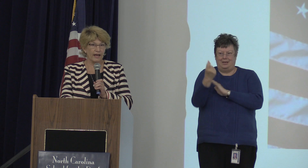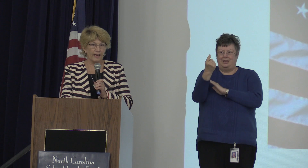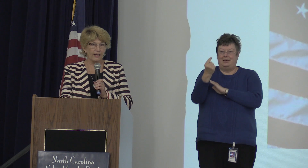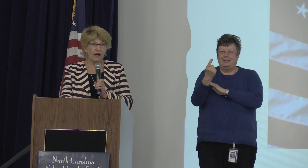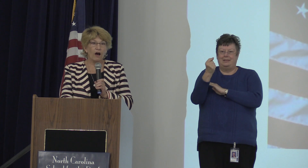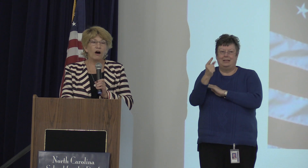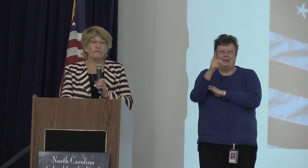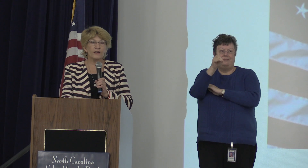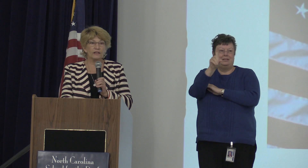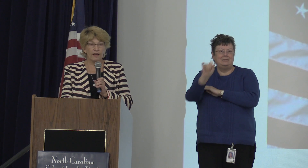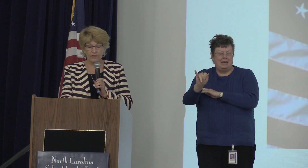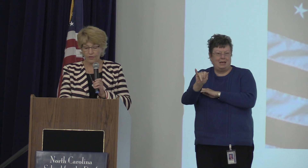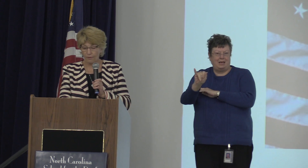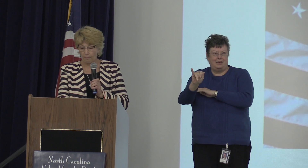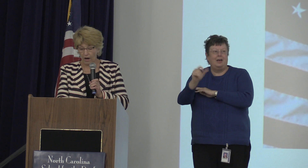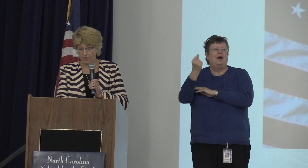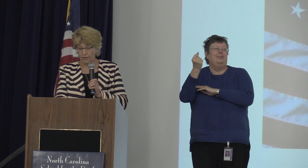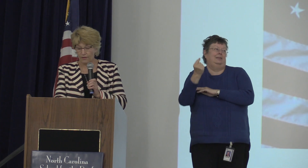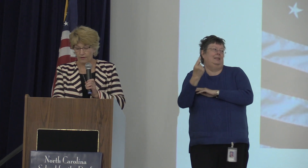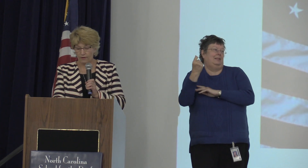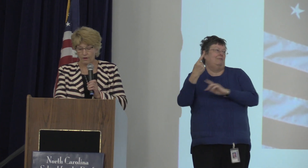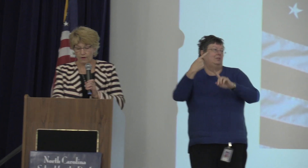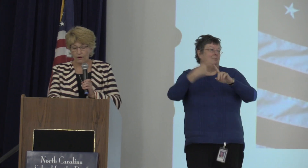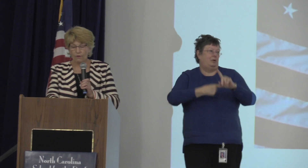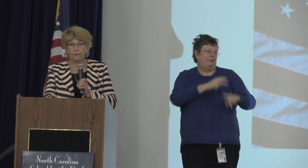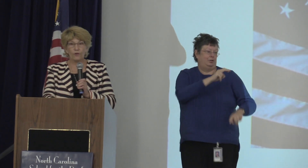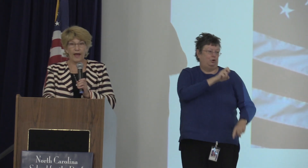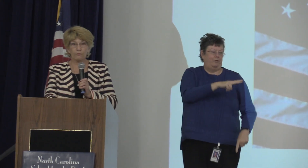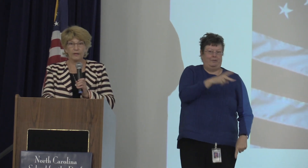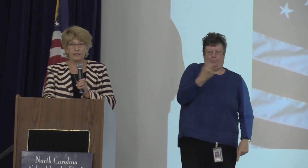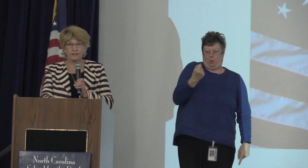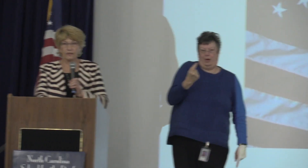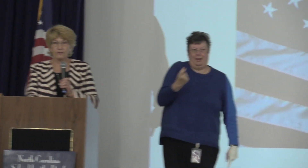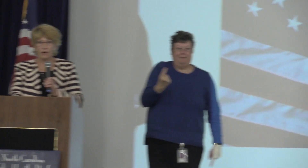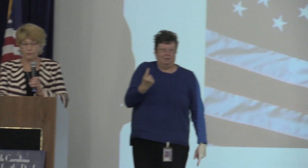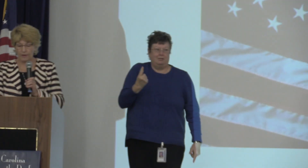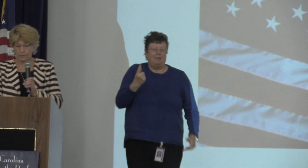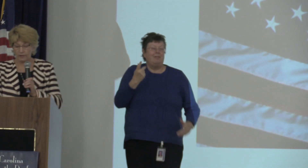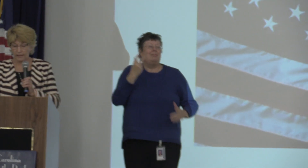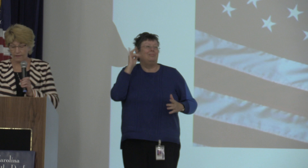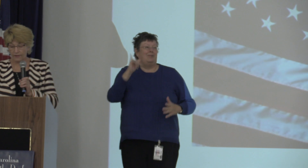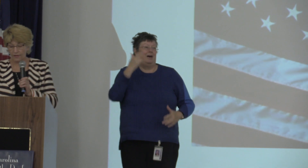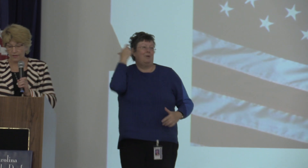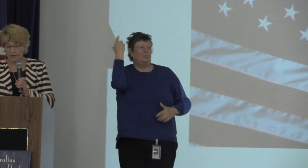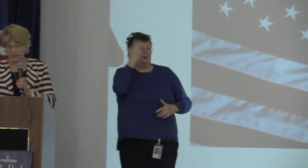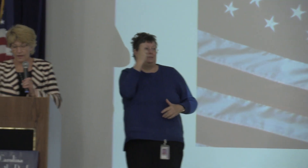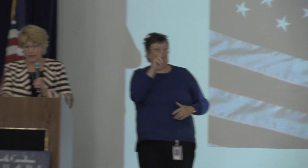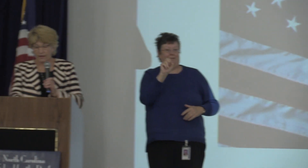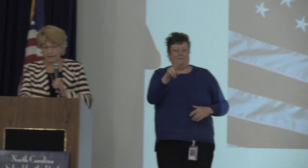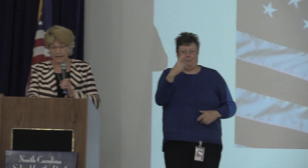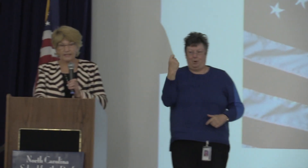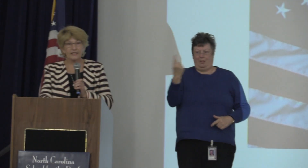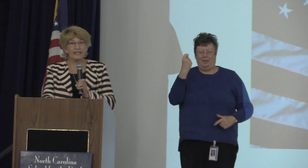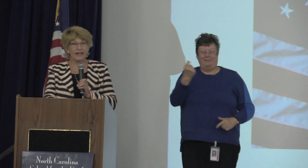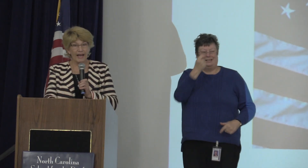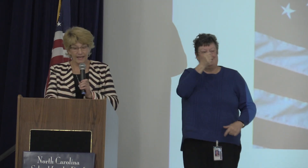11th day of the 11th month. For that reason, November 11th,